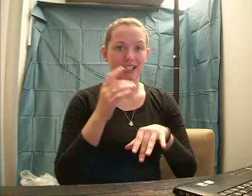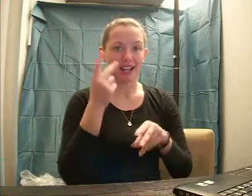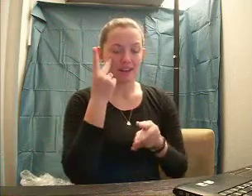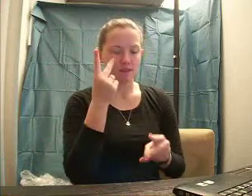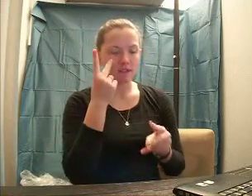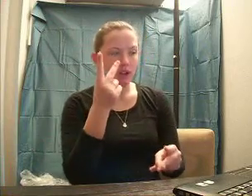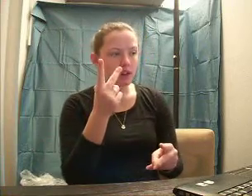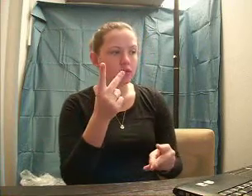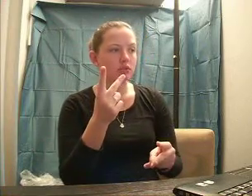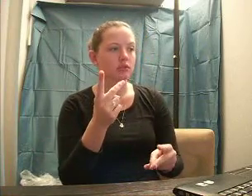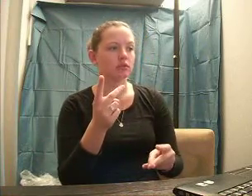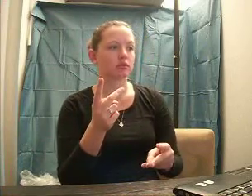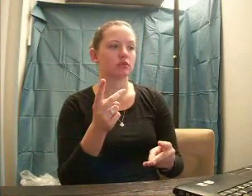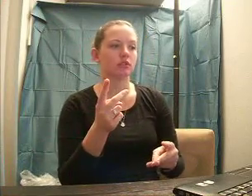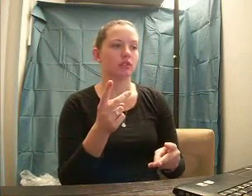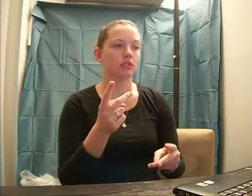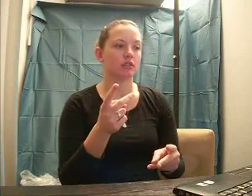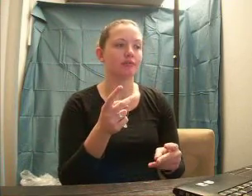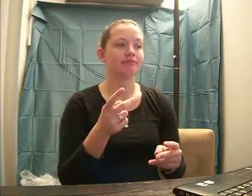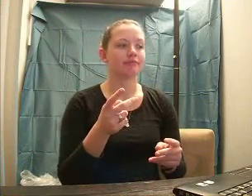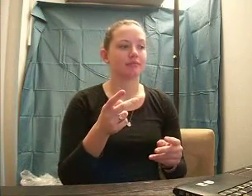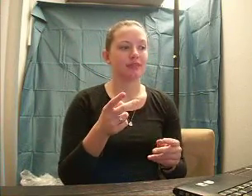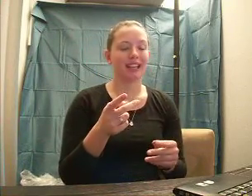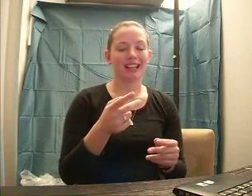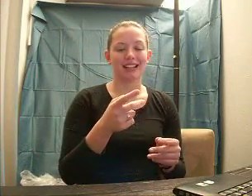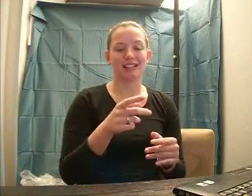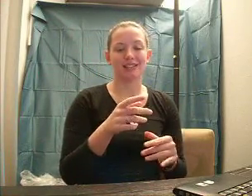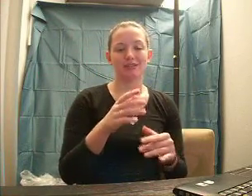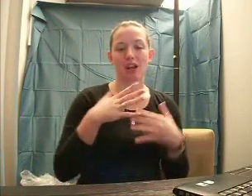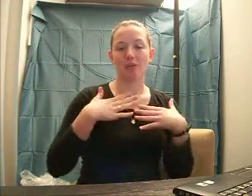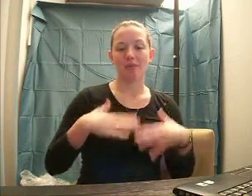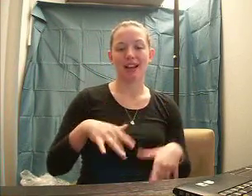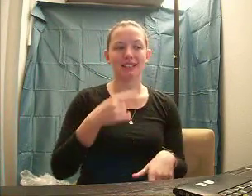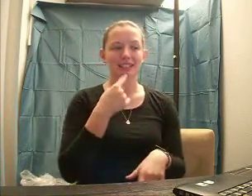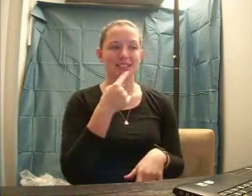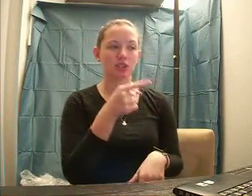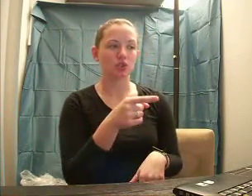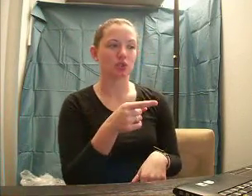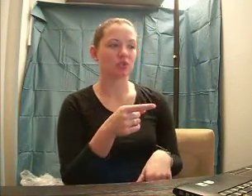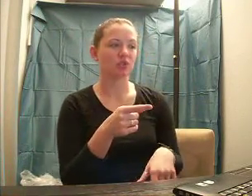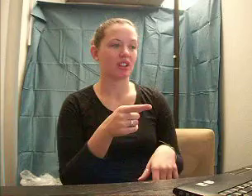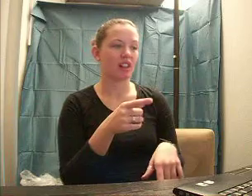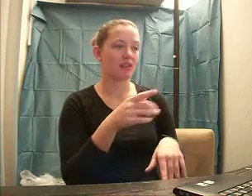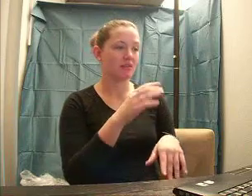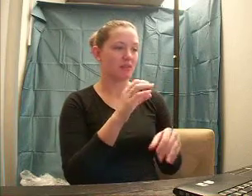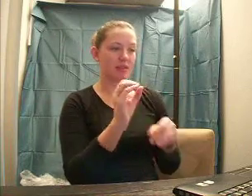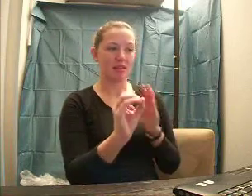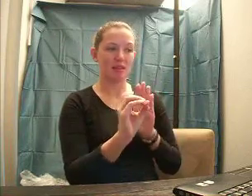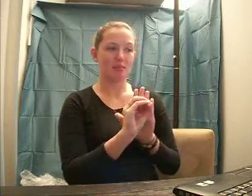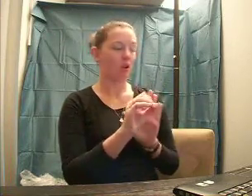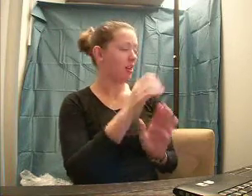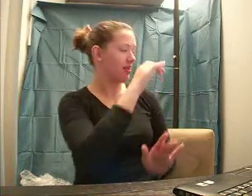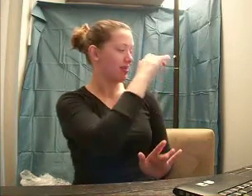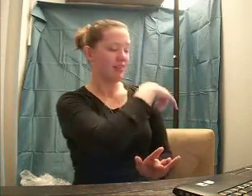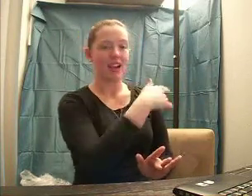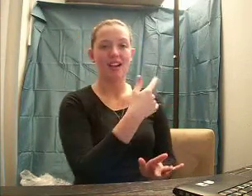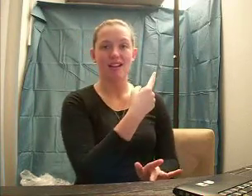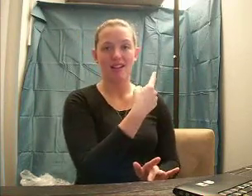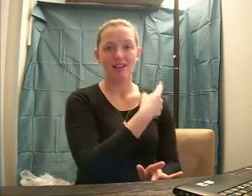information, and that might tell you it's going to land that red spot. But you know that your senses are not perfect, and therefore there's some variability where